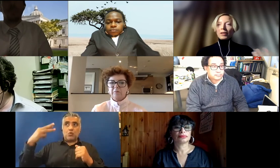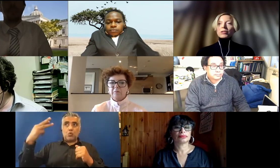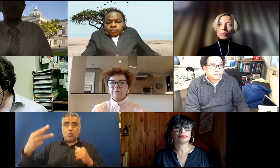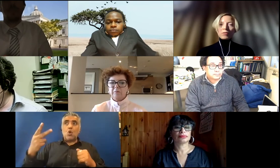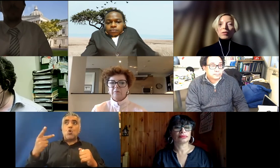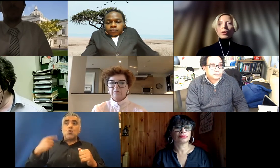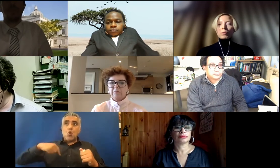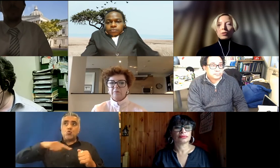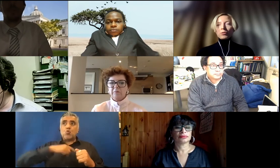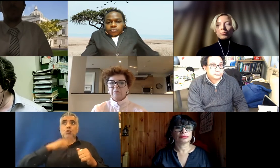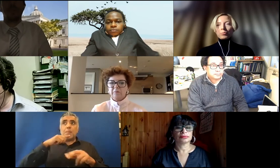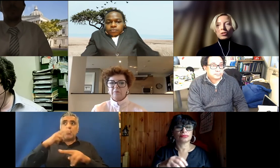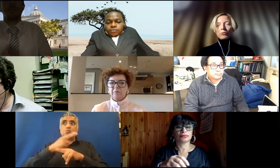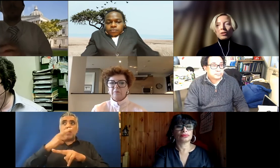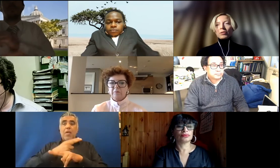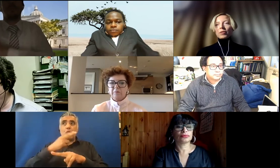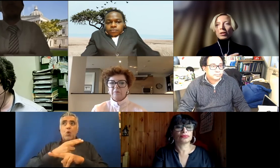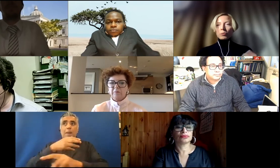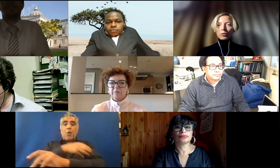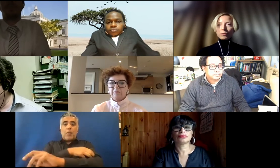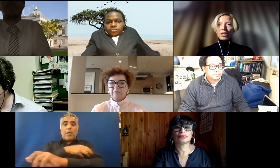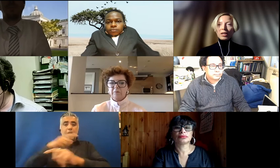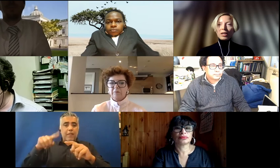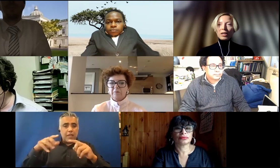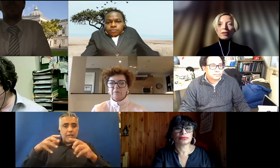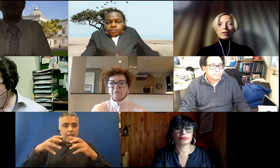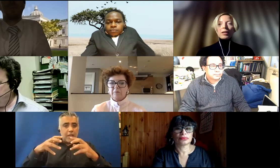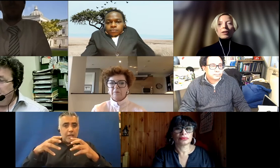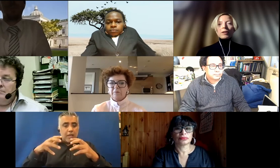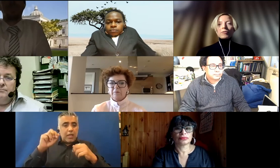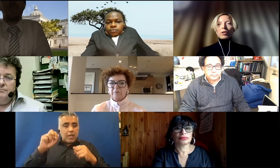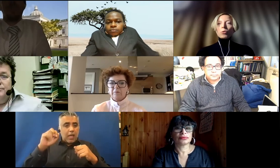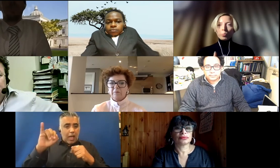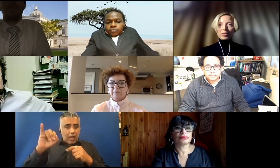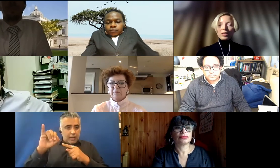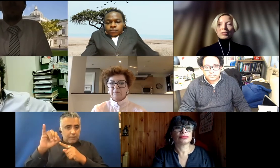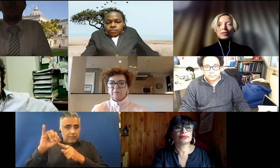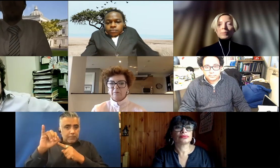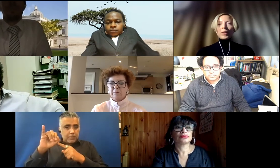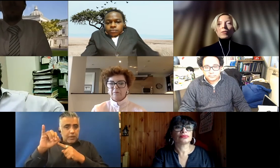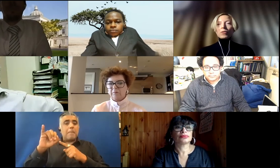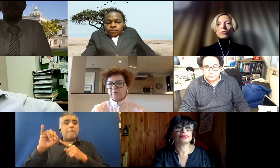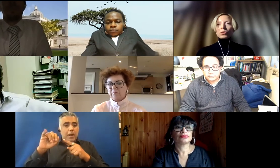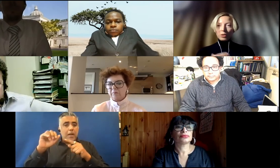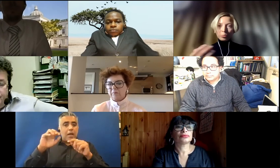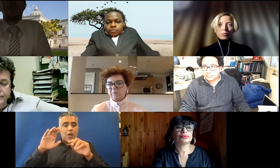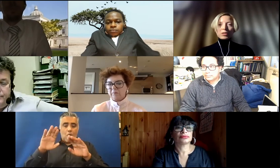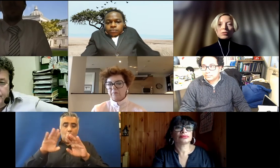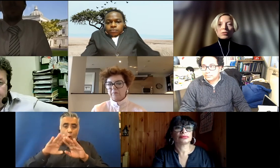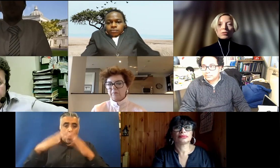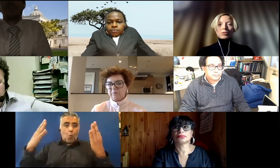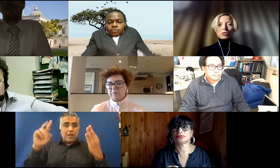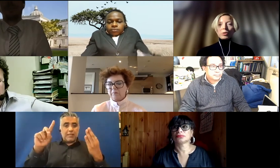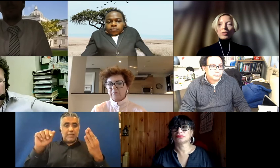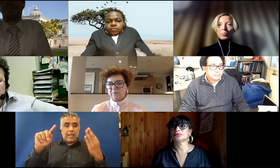are actually using the power of machine learning, the power of AI, the open data, to improve